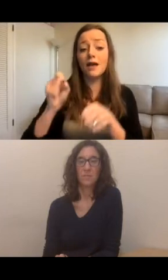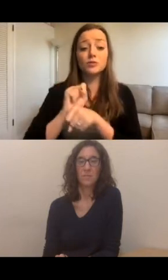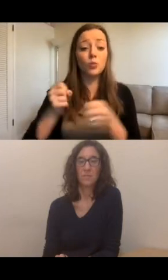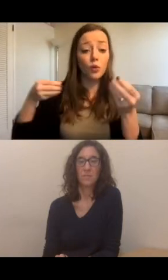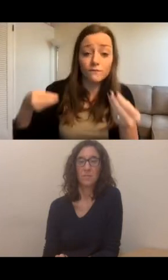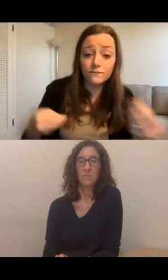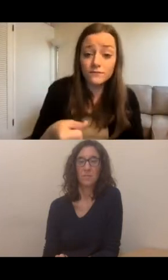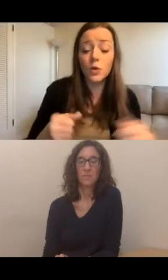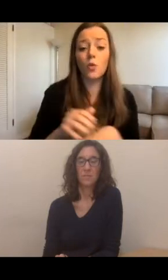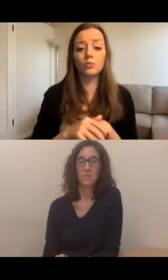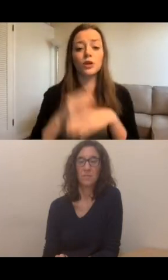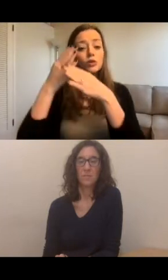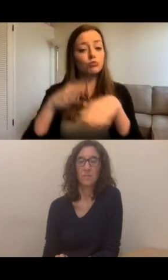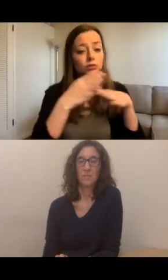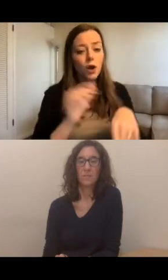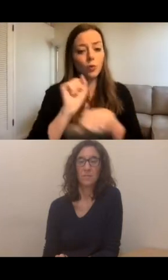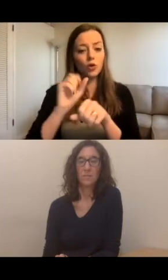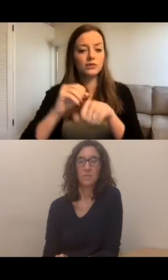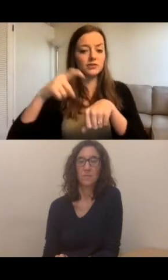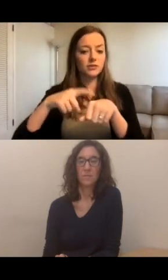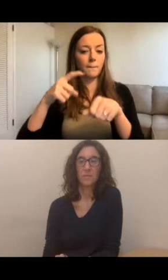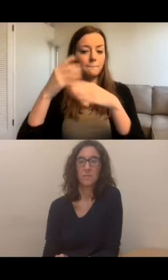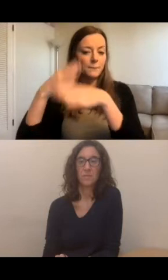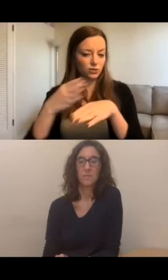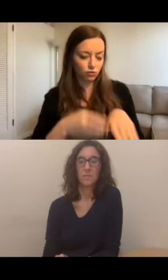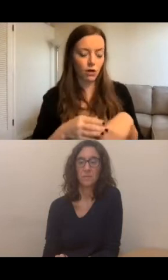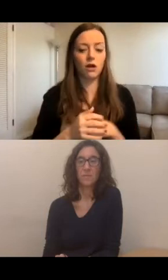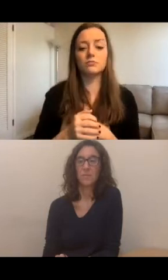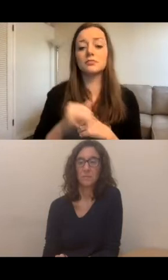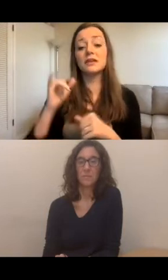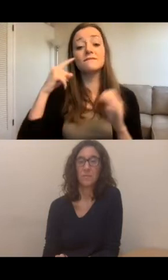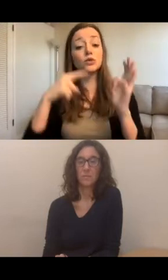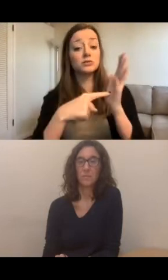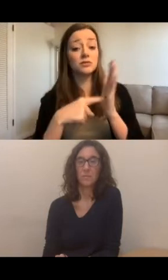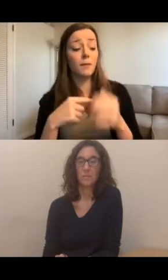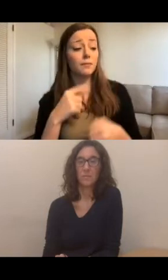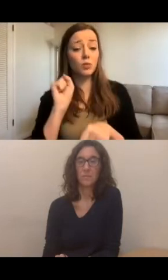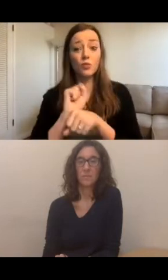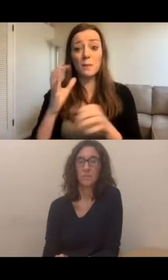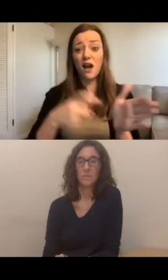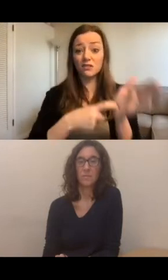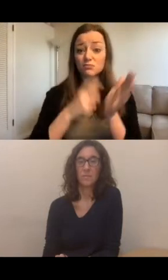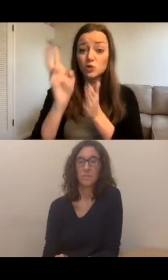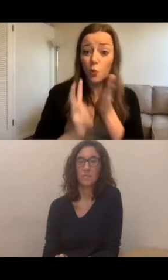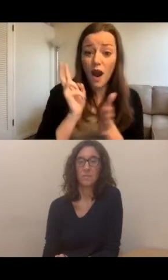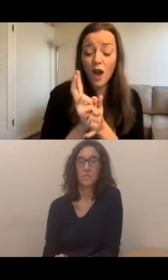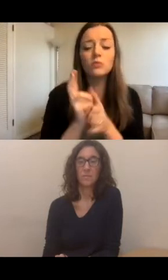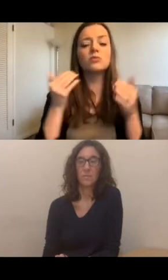Manage your workflow and break down your time into chunks. For example, a task may require 2 hours to complete,